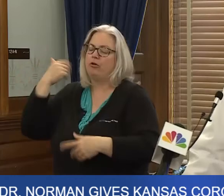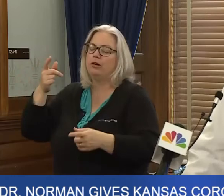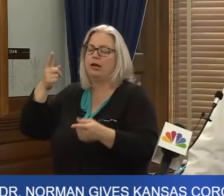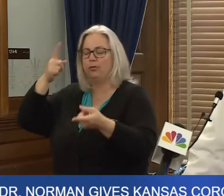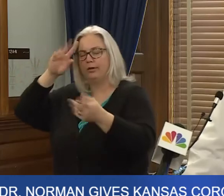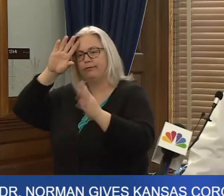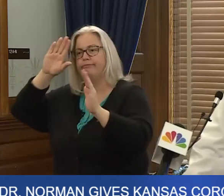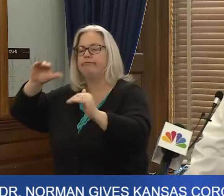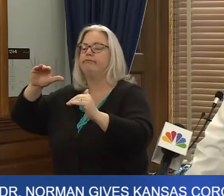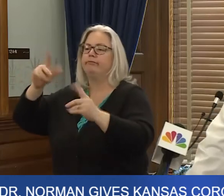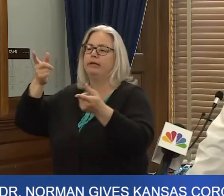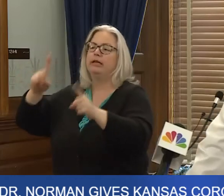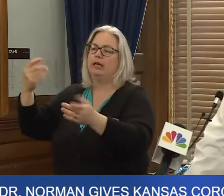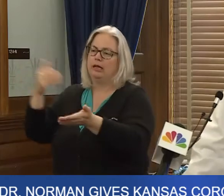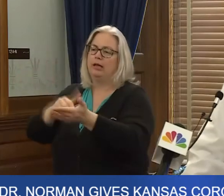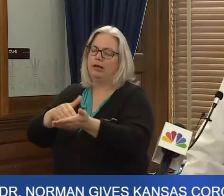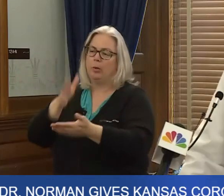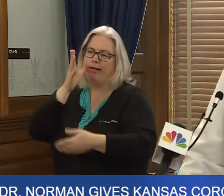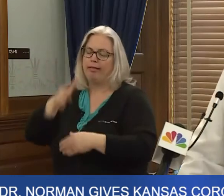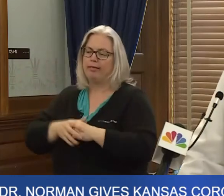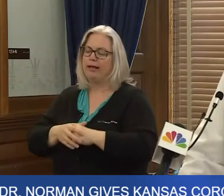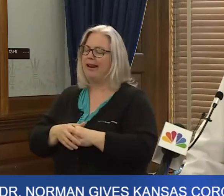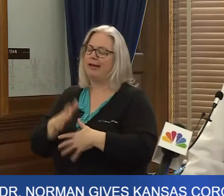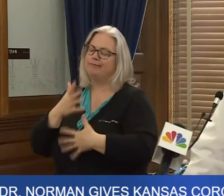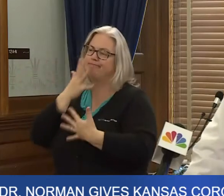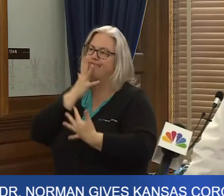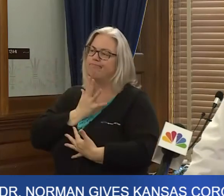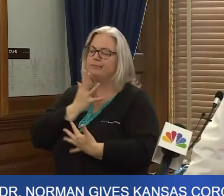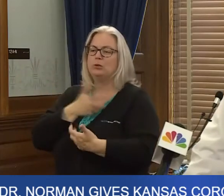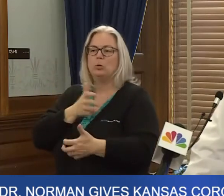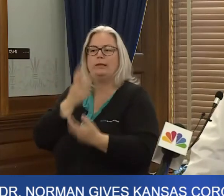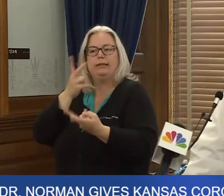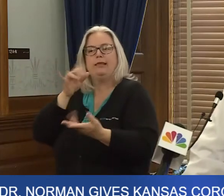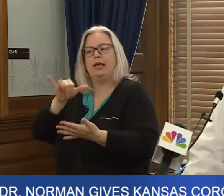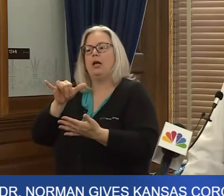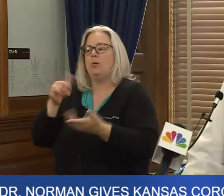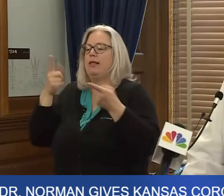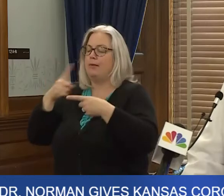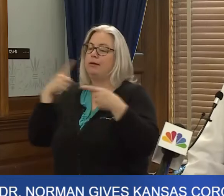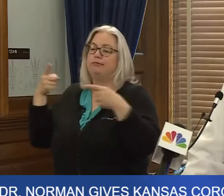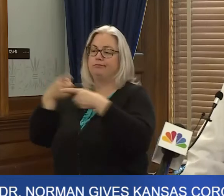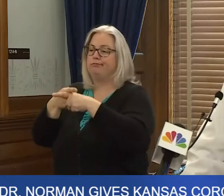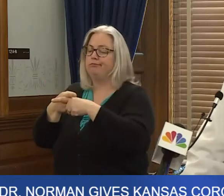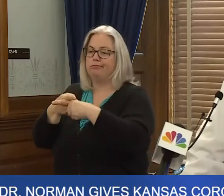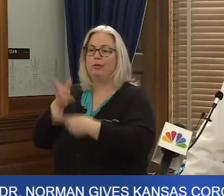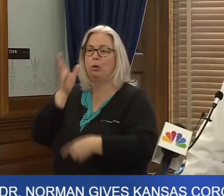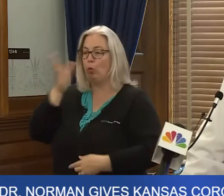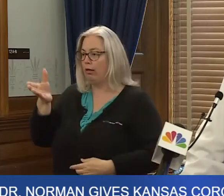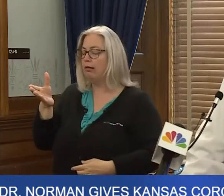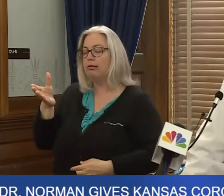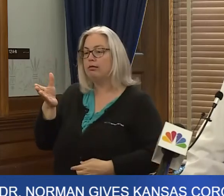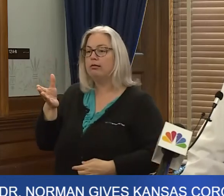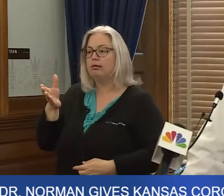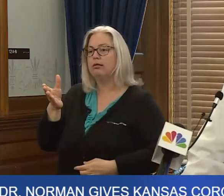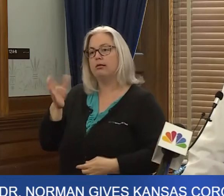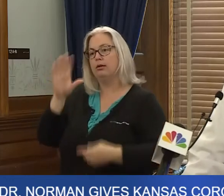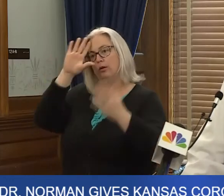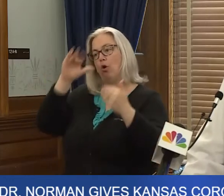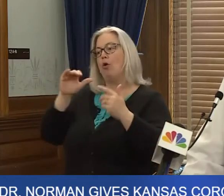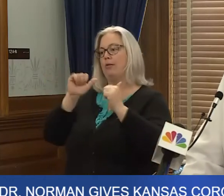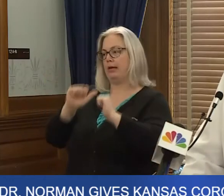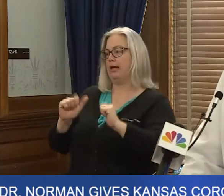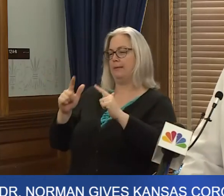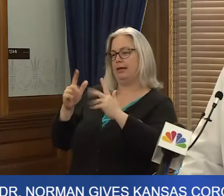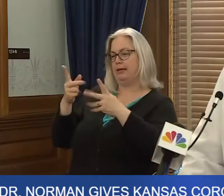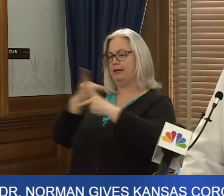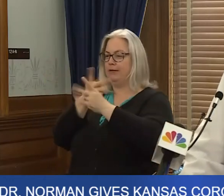happen again. And I hate to see it because it's going to end up being a conflict that we hope can be